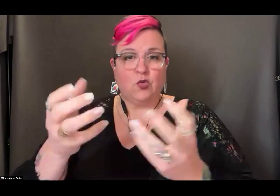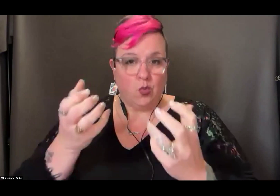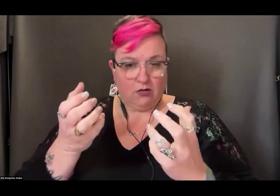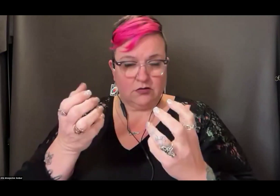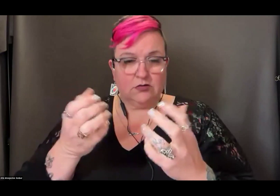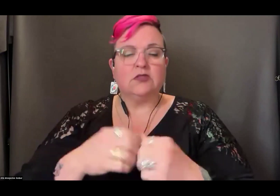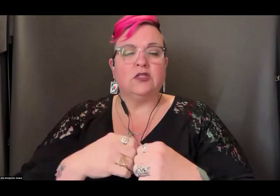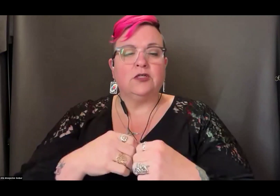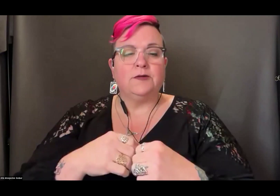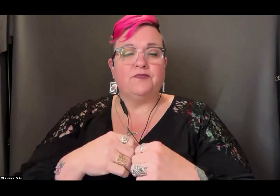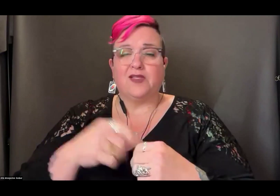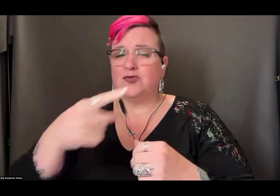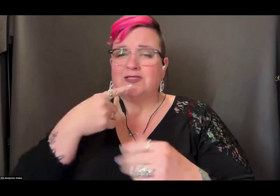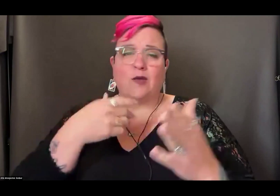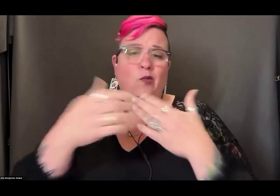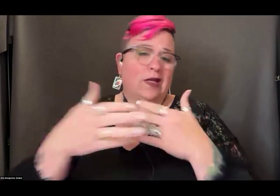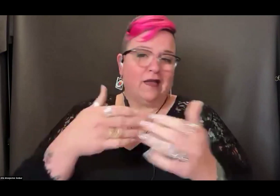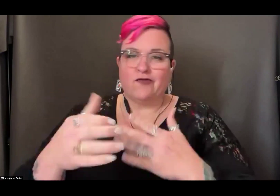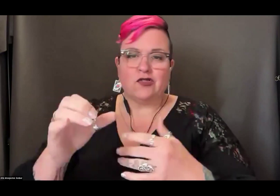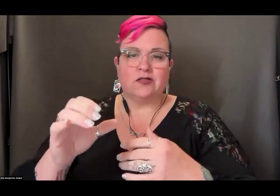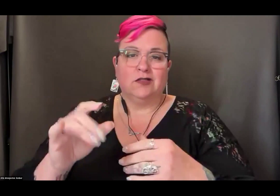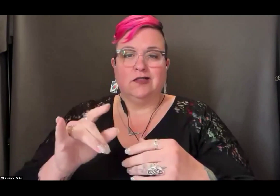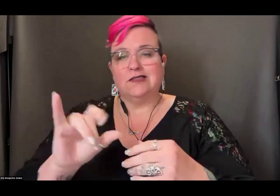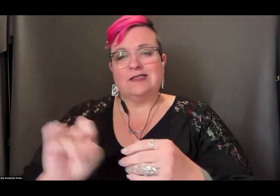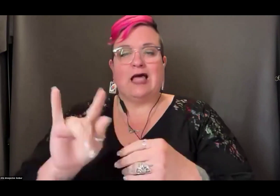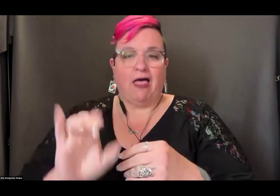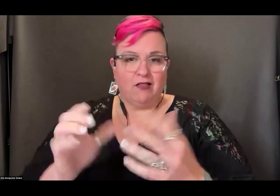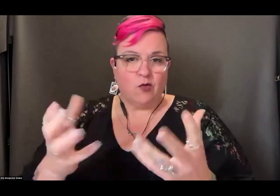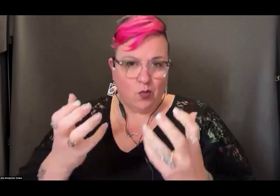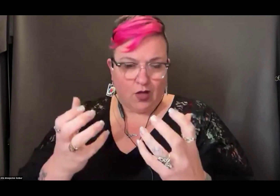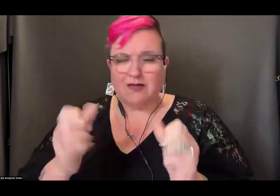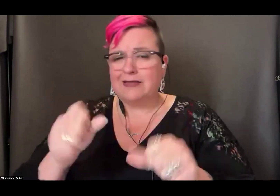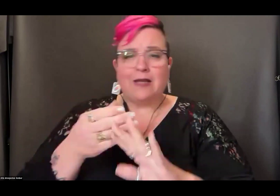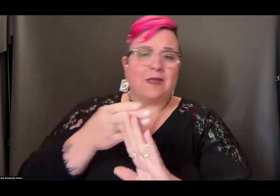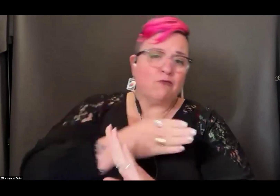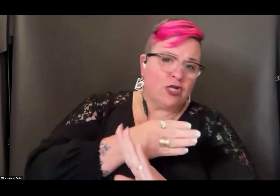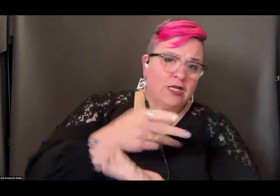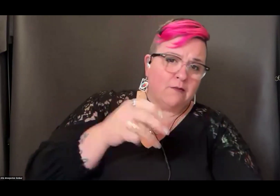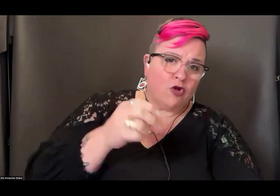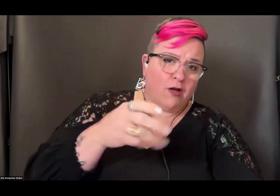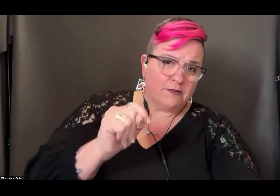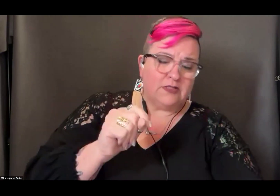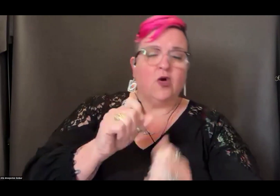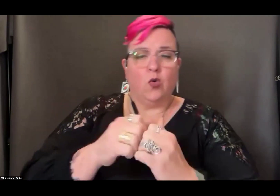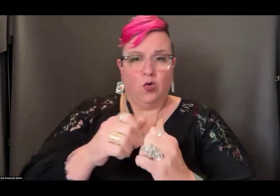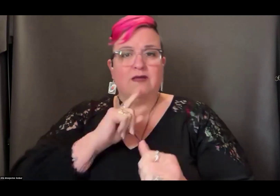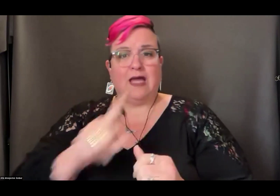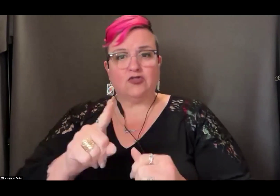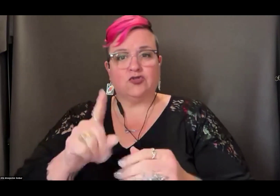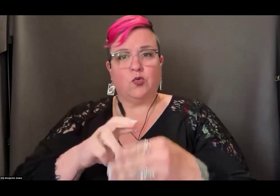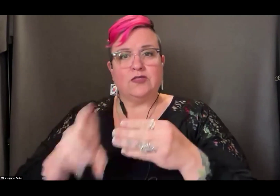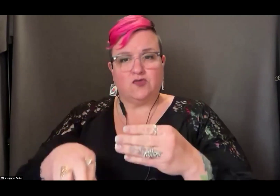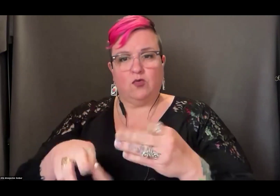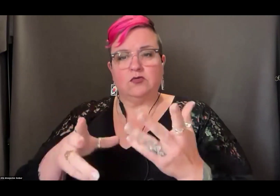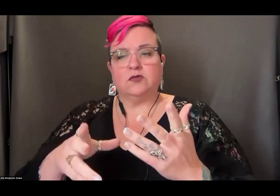um, however style. Now, all that could go in the pre-prompt, but you really want an actual result. So that's where you would put